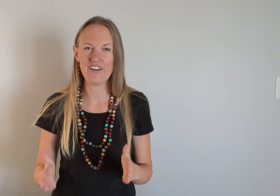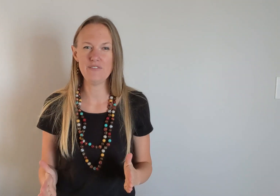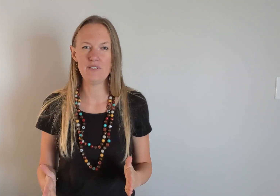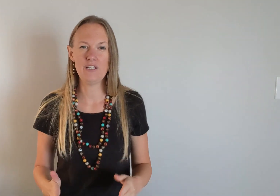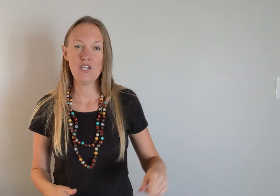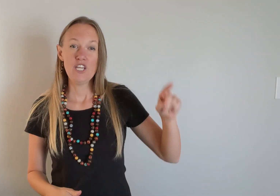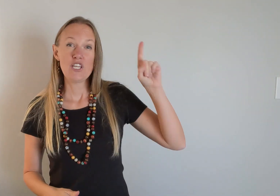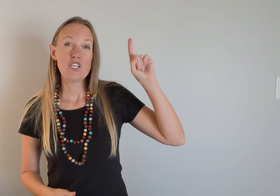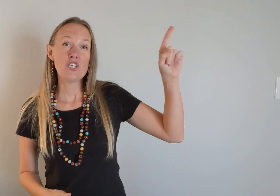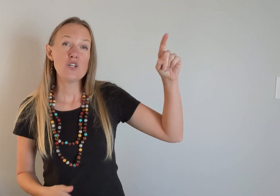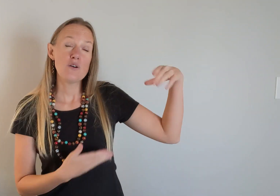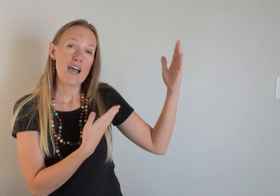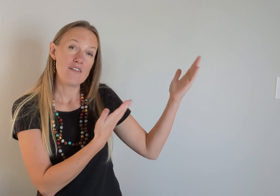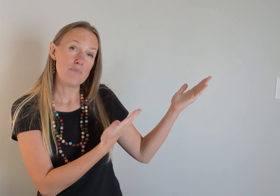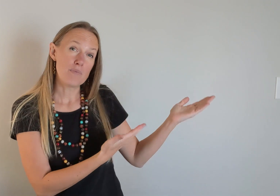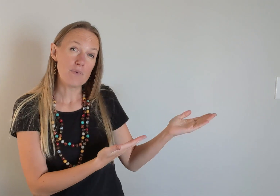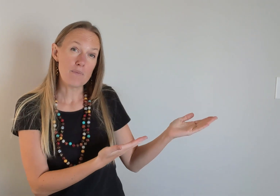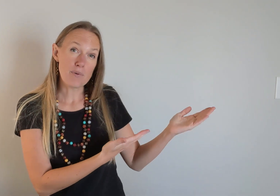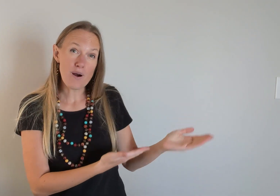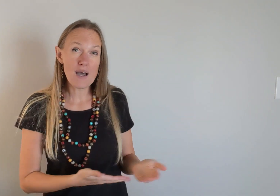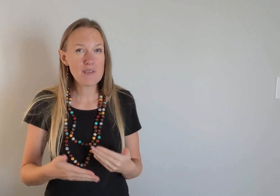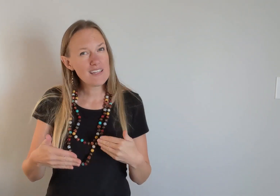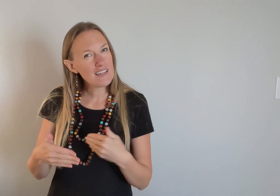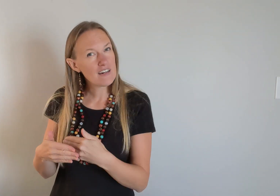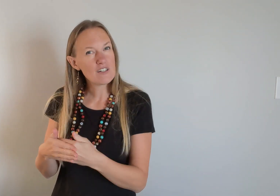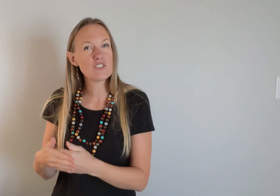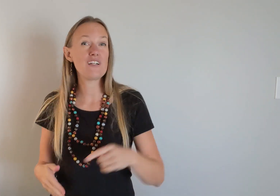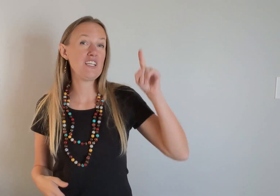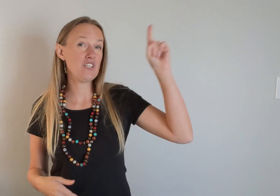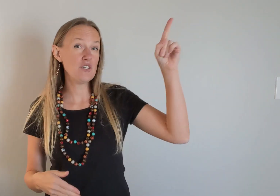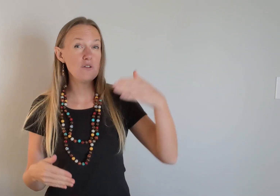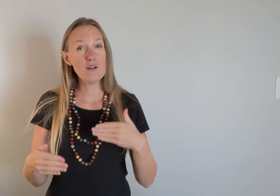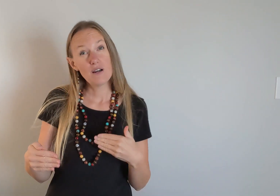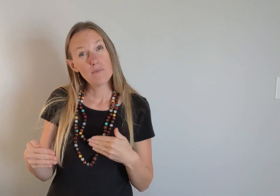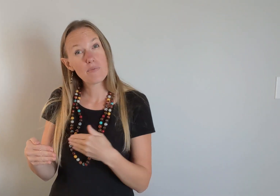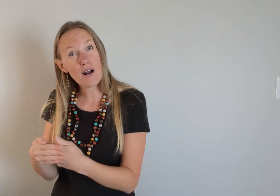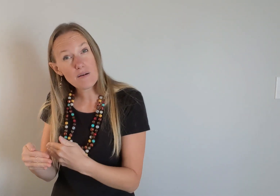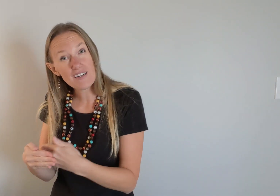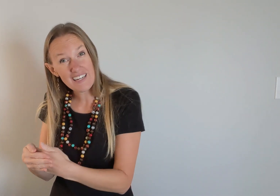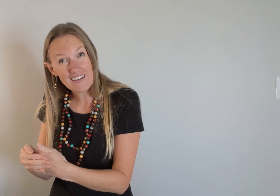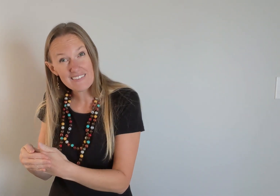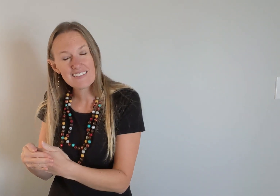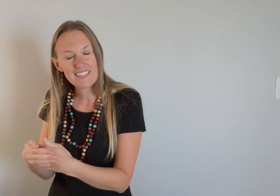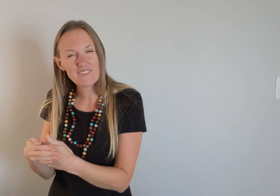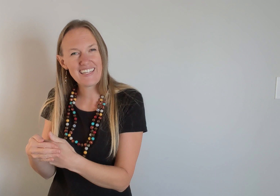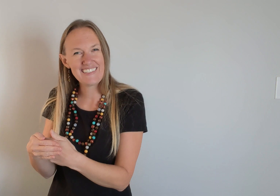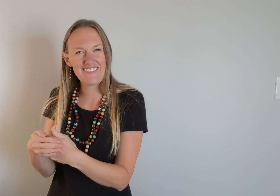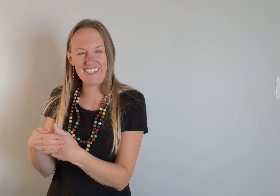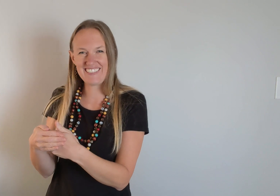Savior, you have brought me near, you are near. That's what I did the first